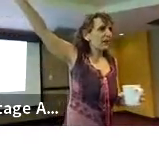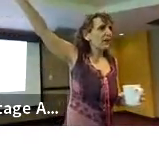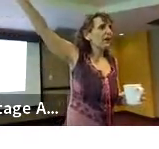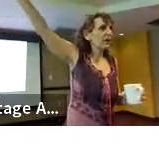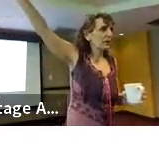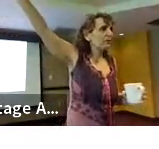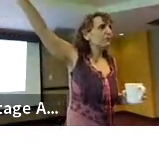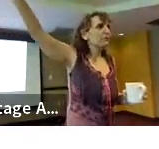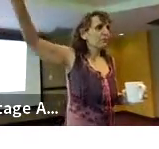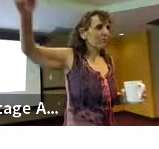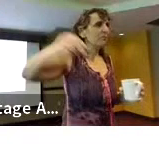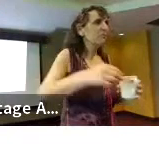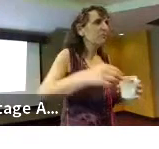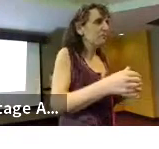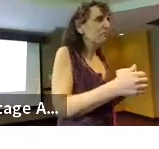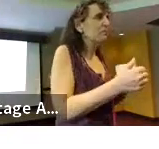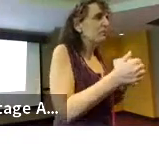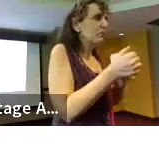hands.